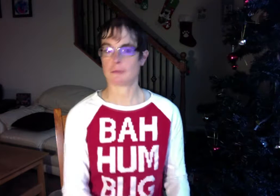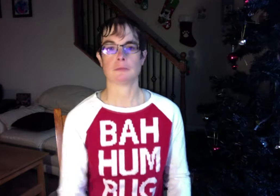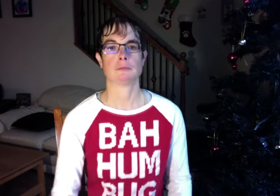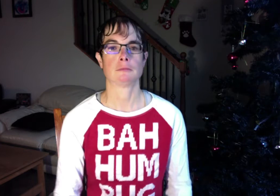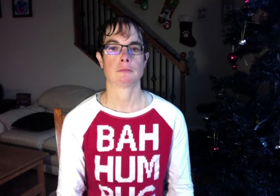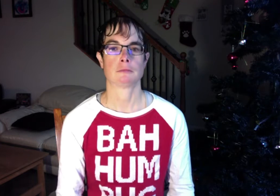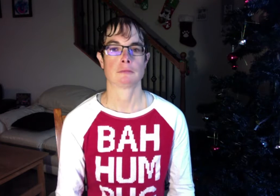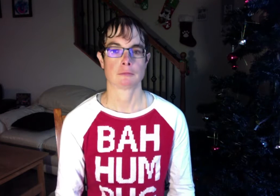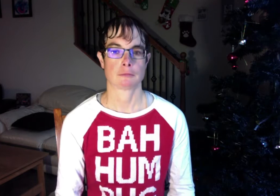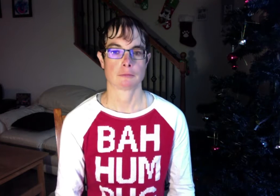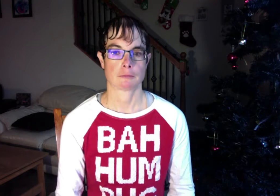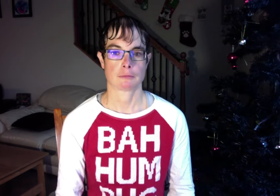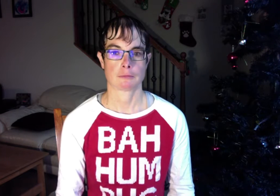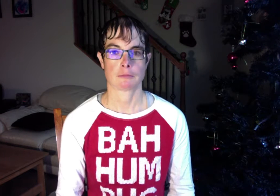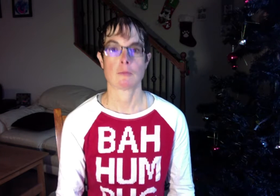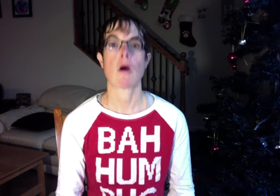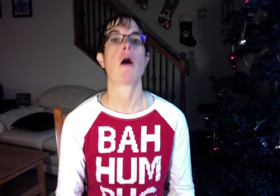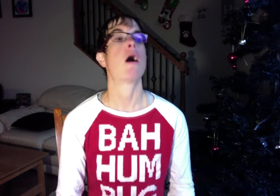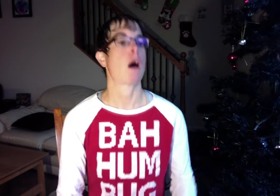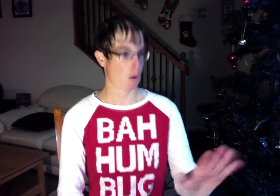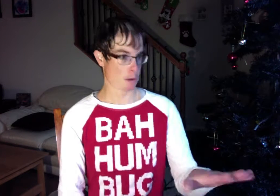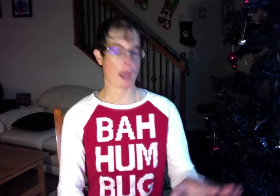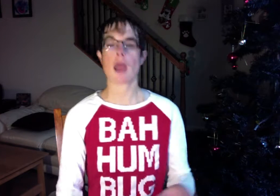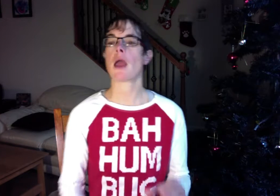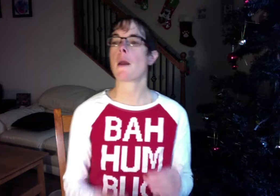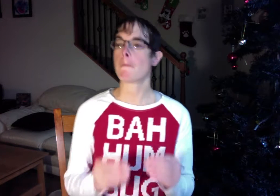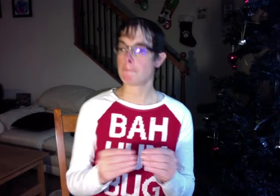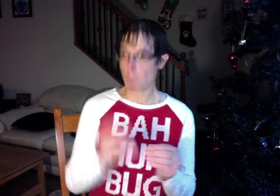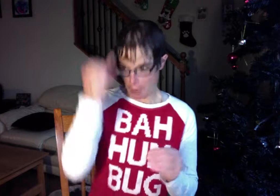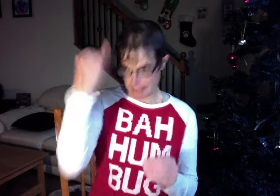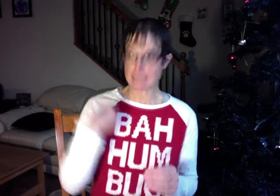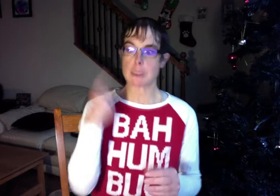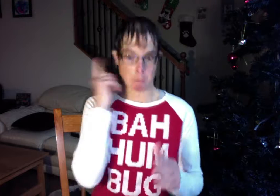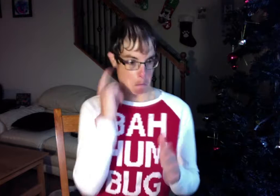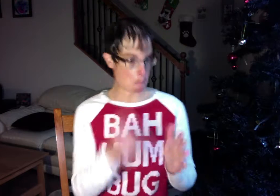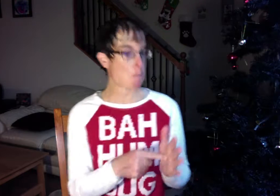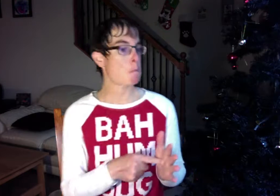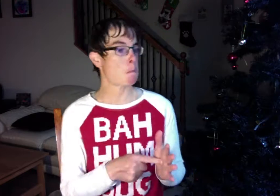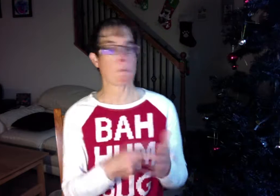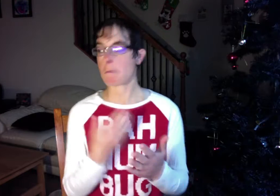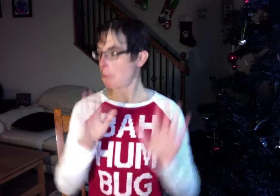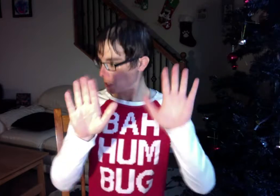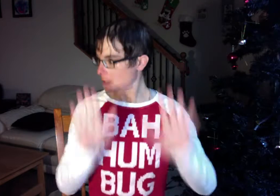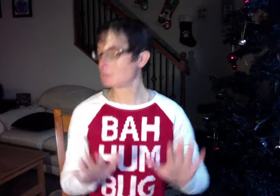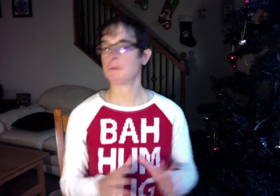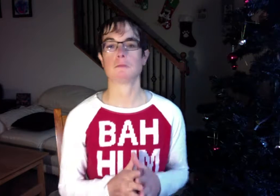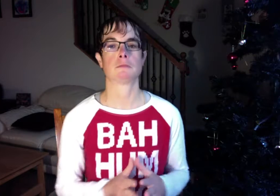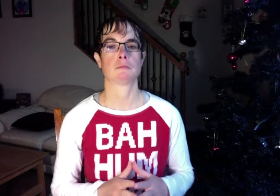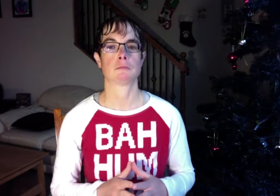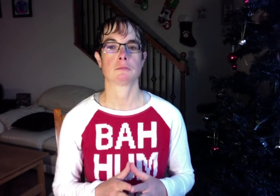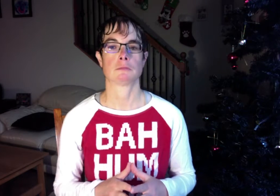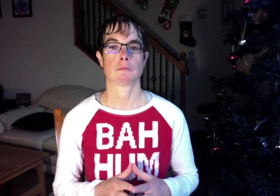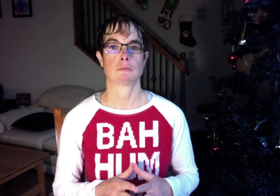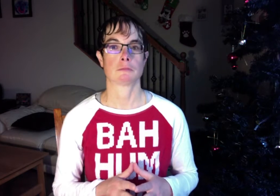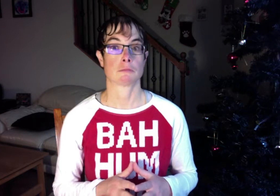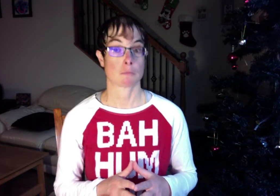Back it up. I'm seeing even some more ideas as I walk around. That's great. Remember, I don't need you to write in full